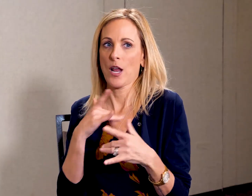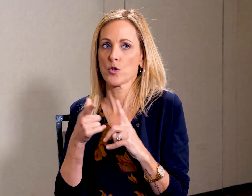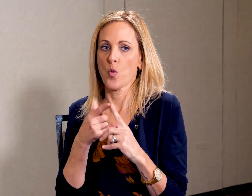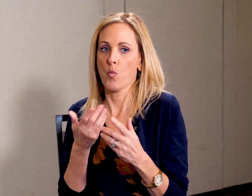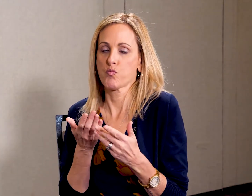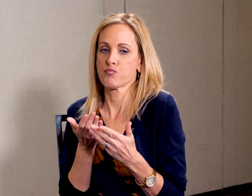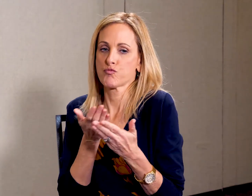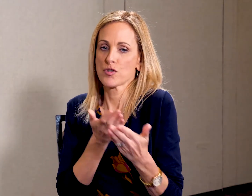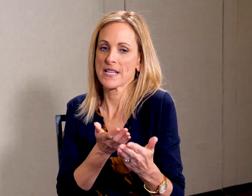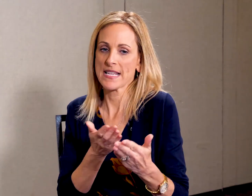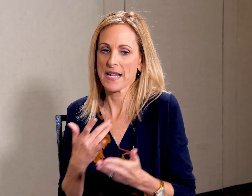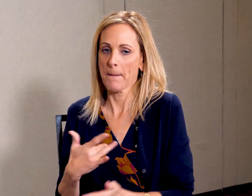Women bring